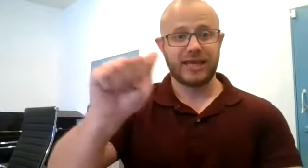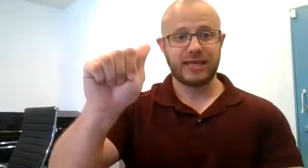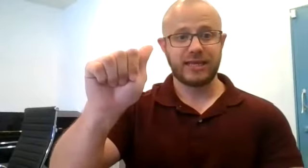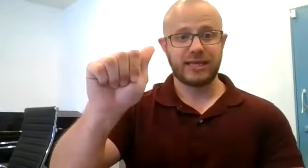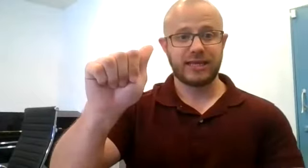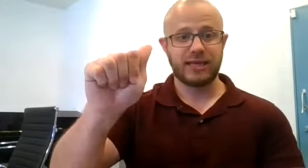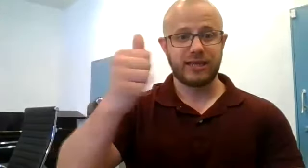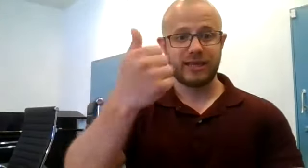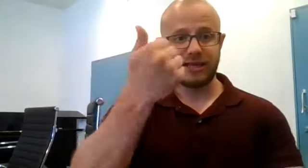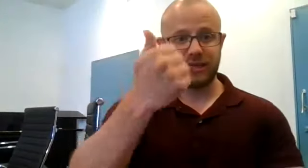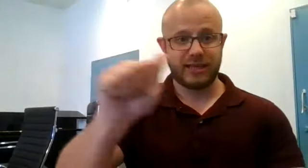Any flicks outward,